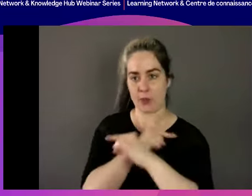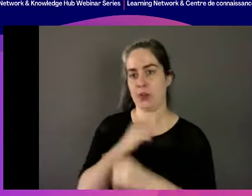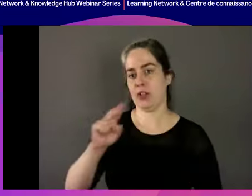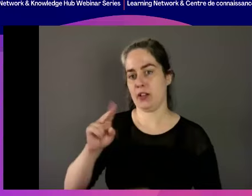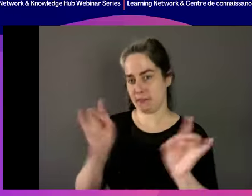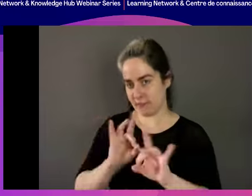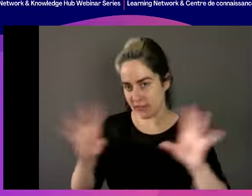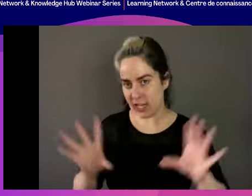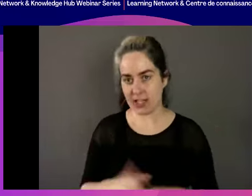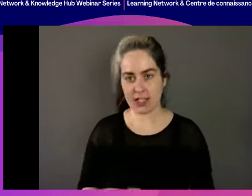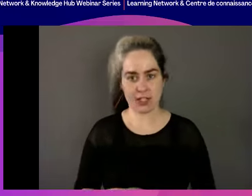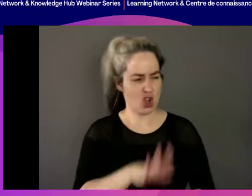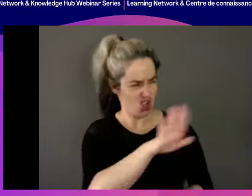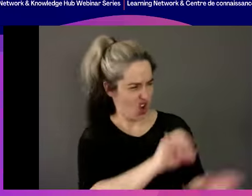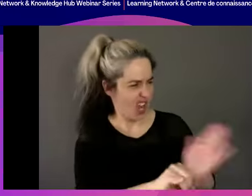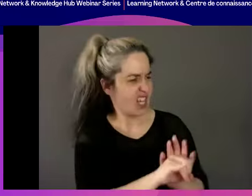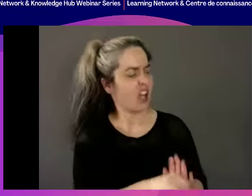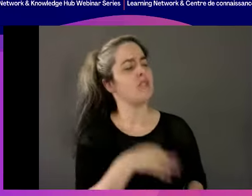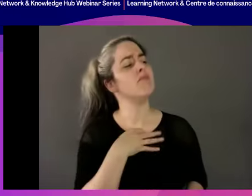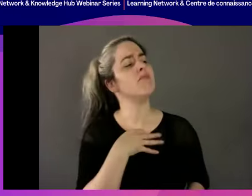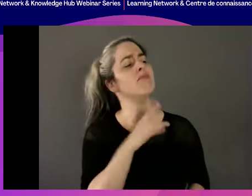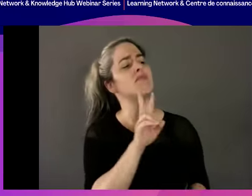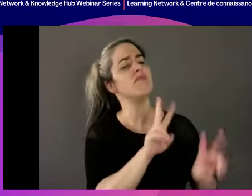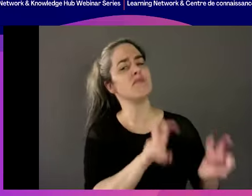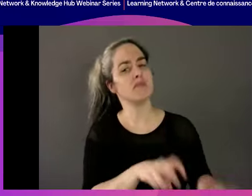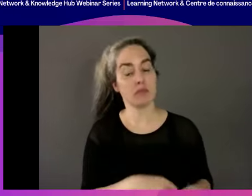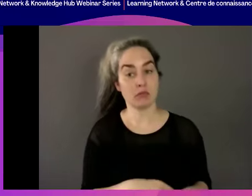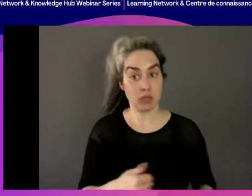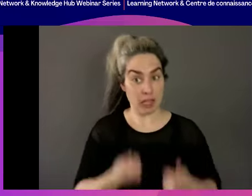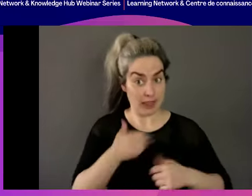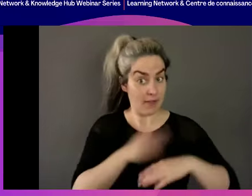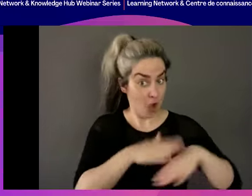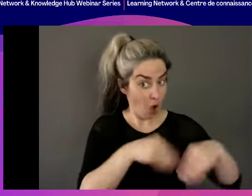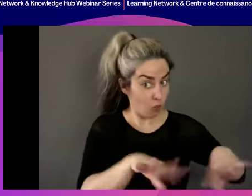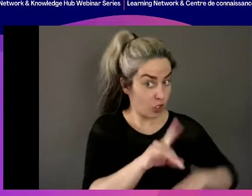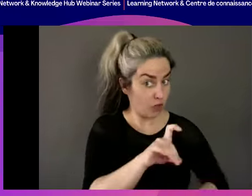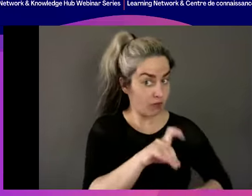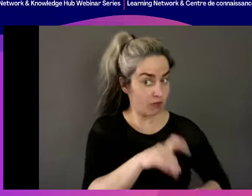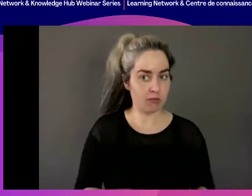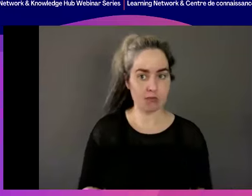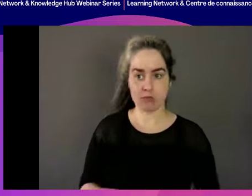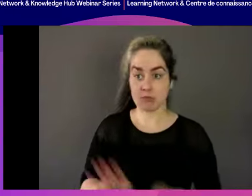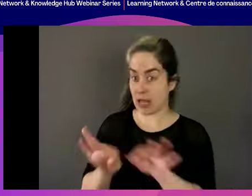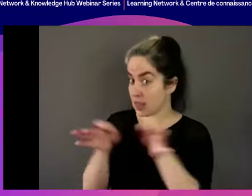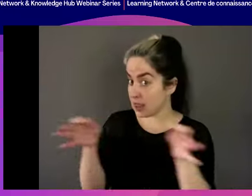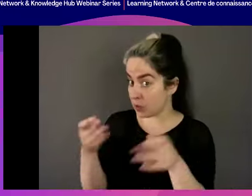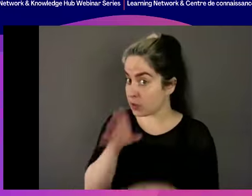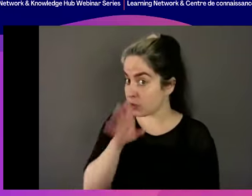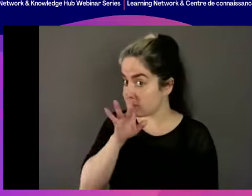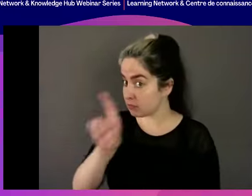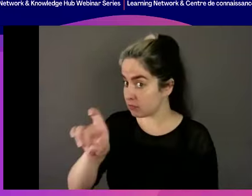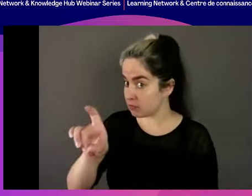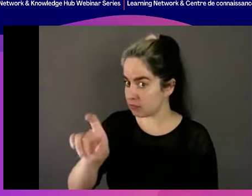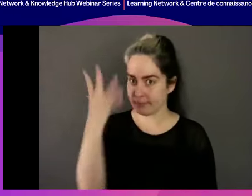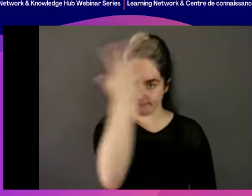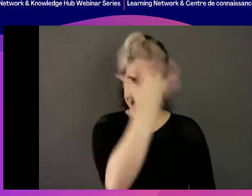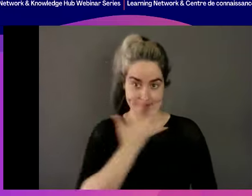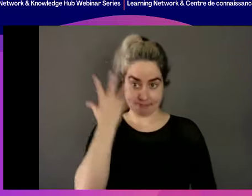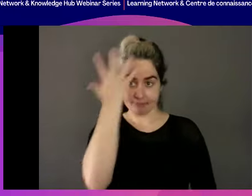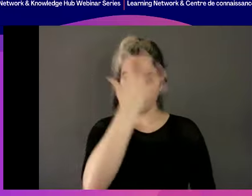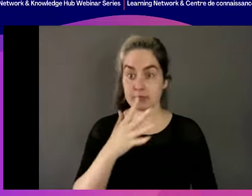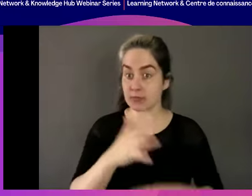identities, living on and off reserve. Do they speak their language or not? Do you look Indigenous? Do you